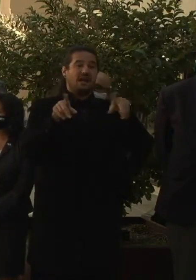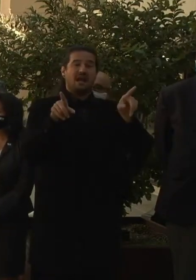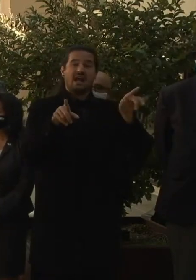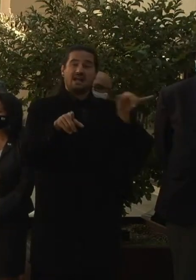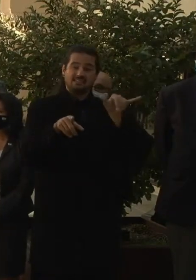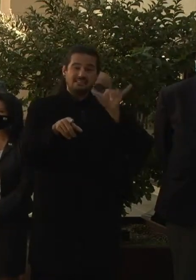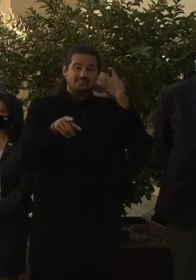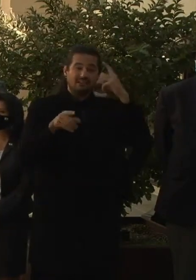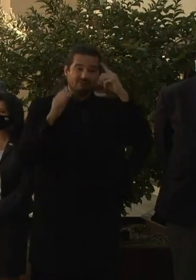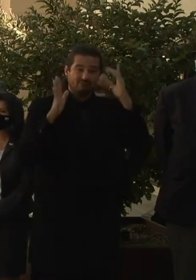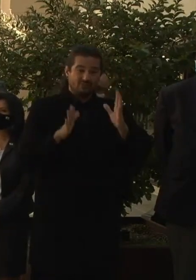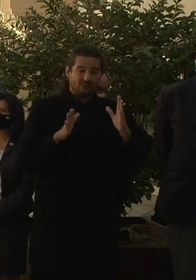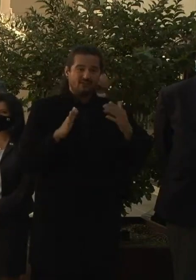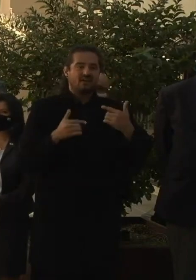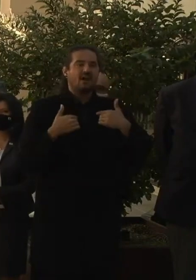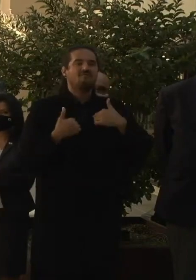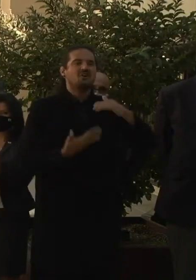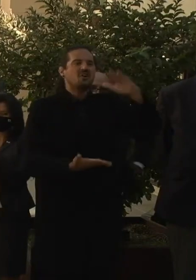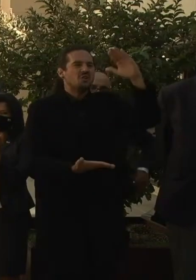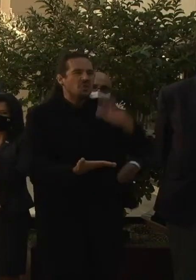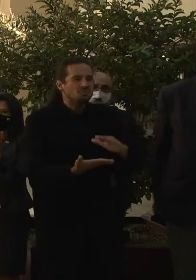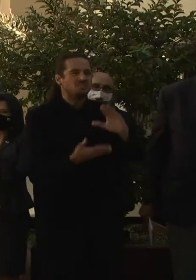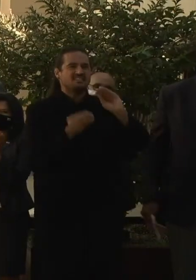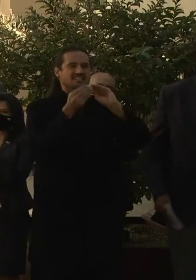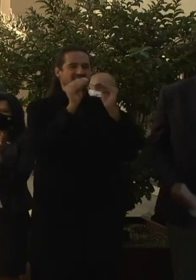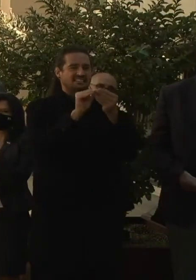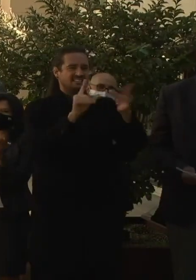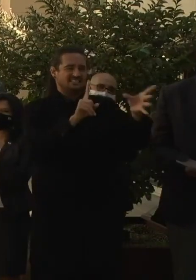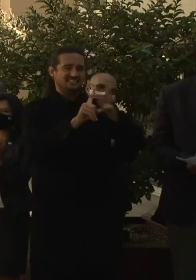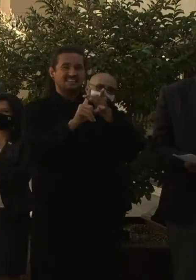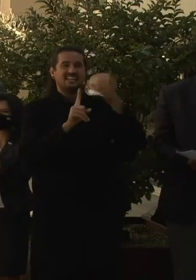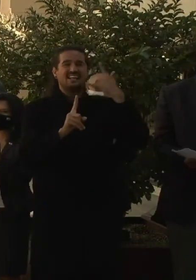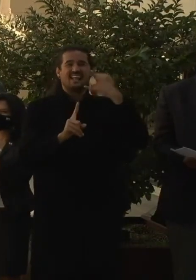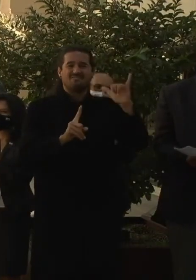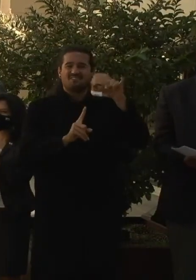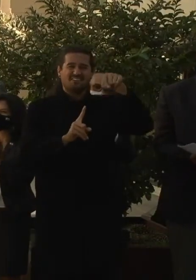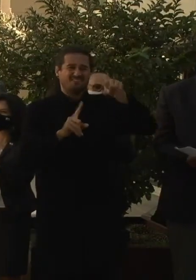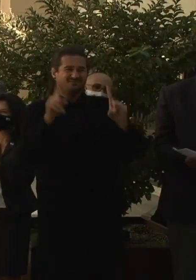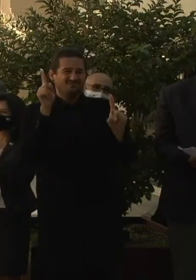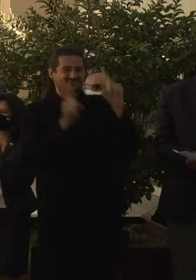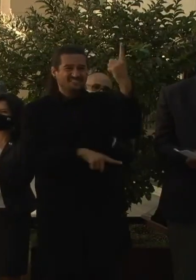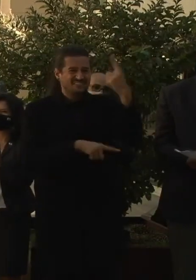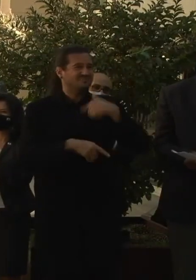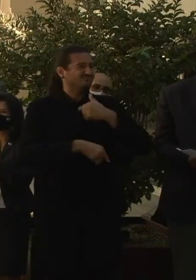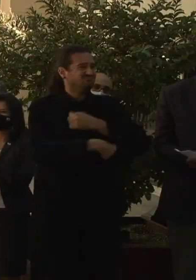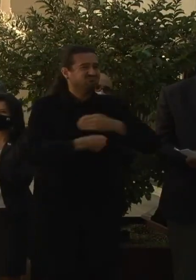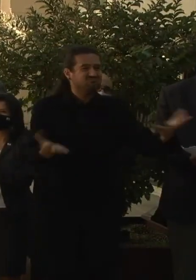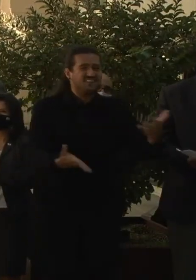rate in America, that's administered more vaccines than any other state in America,